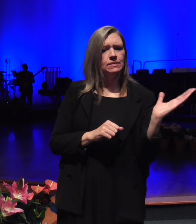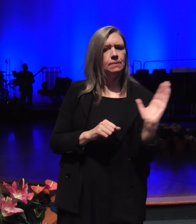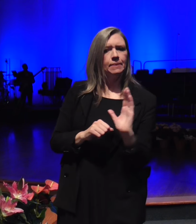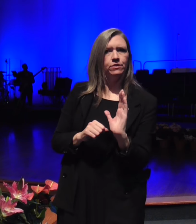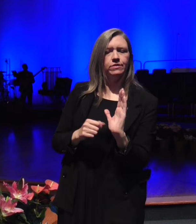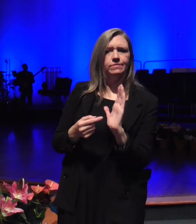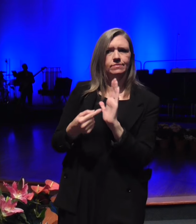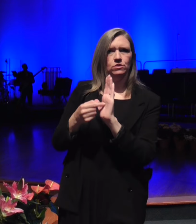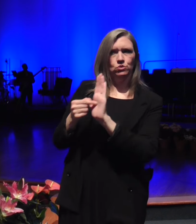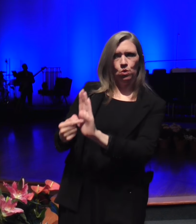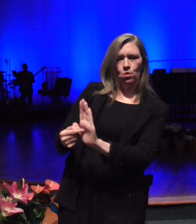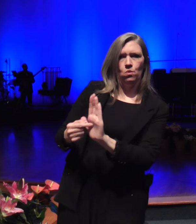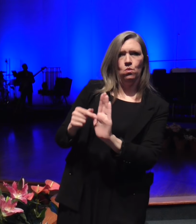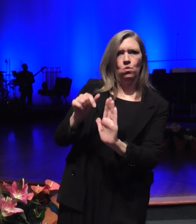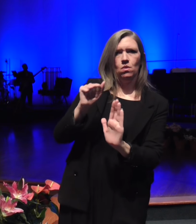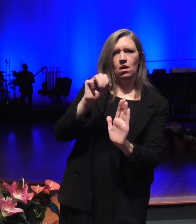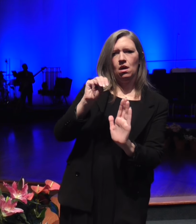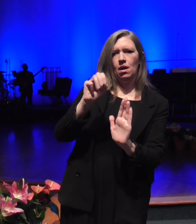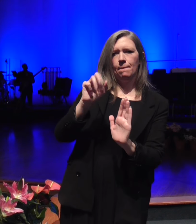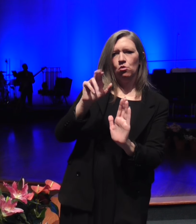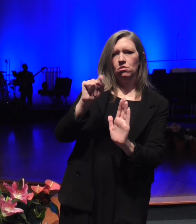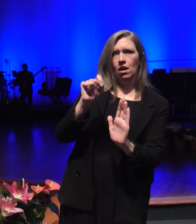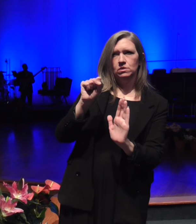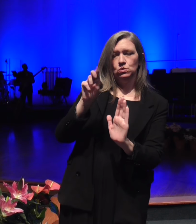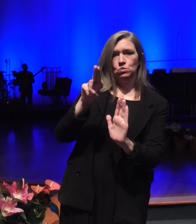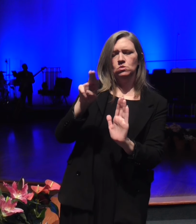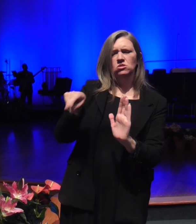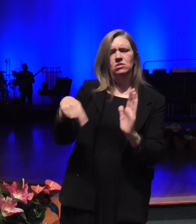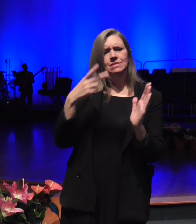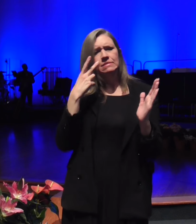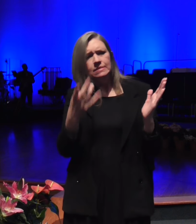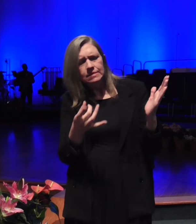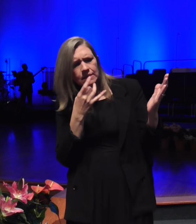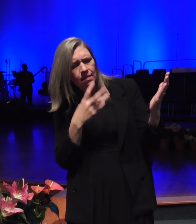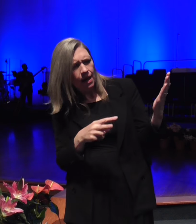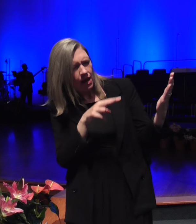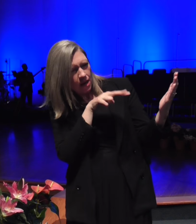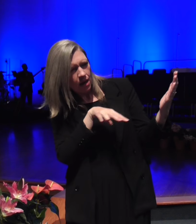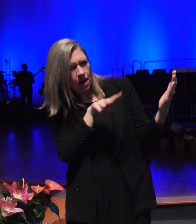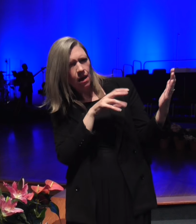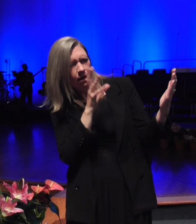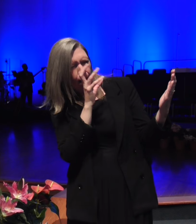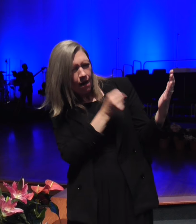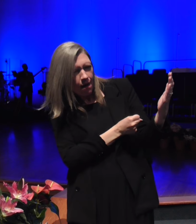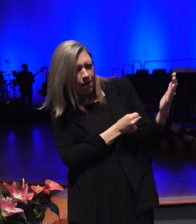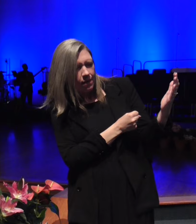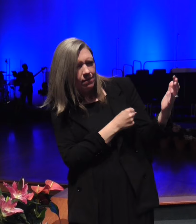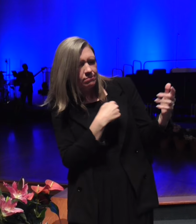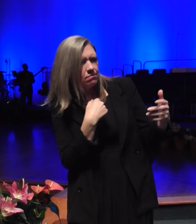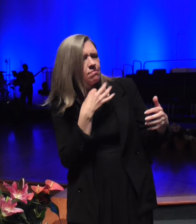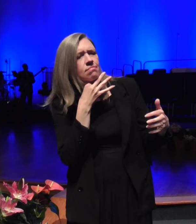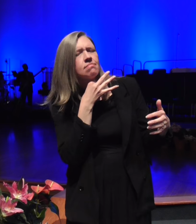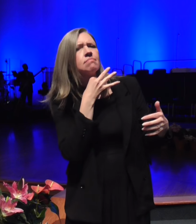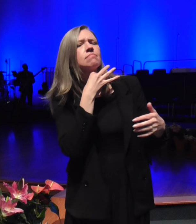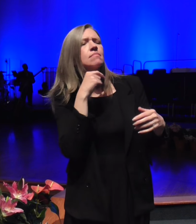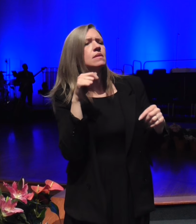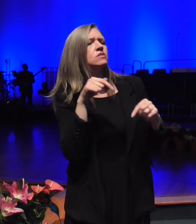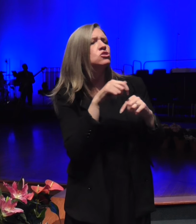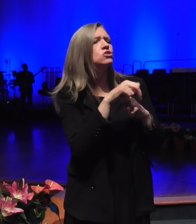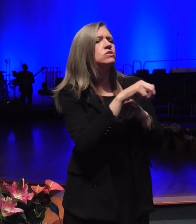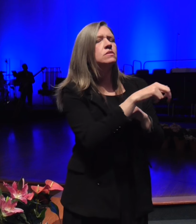at Amaterasu, and she begins to see the light, and she's so fascinated with it that she comes out of the cave so they can